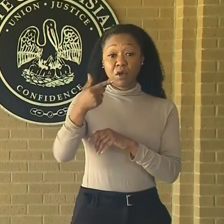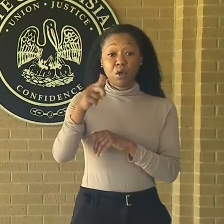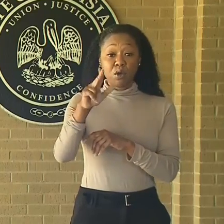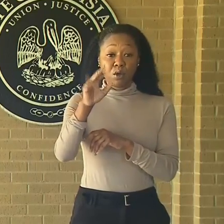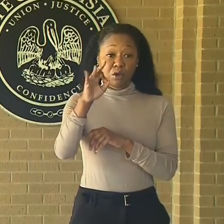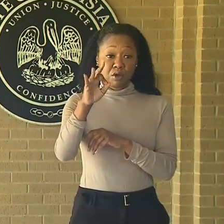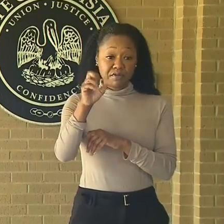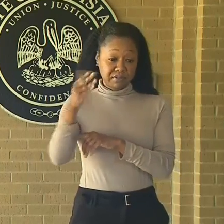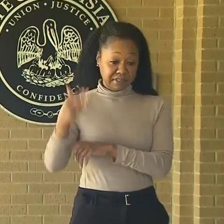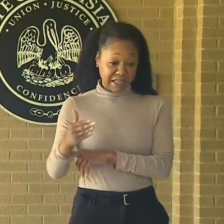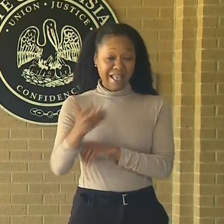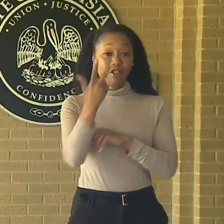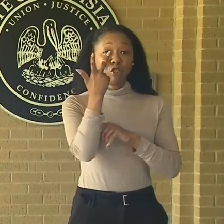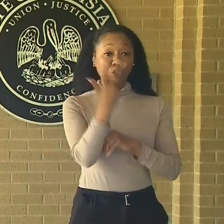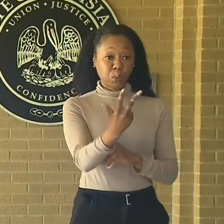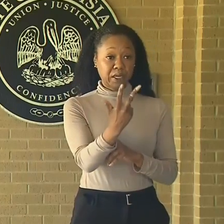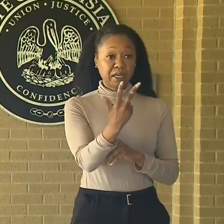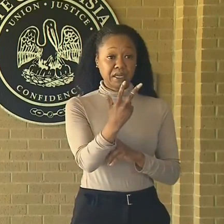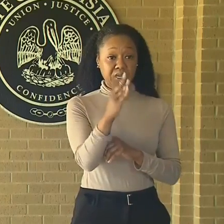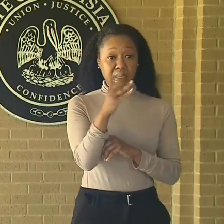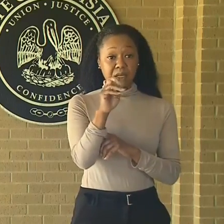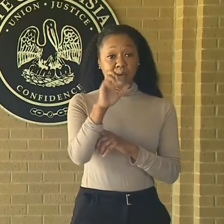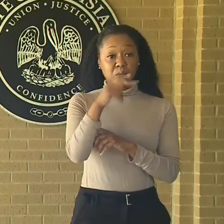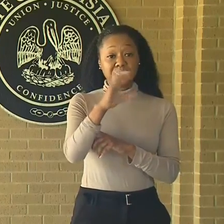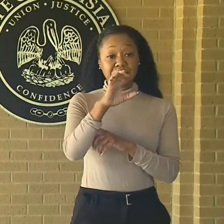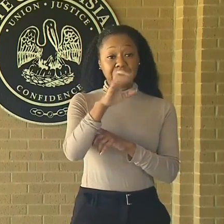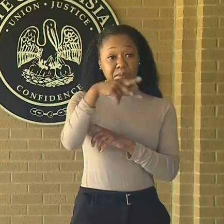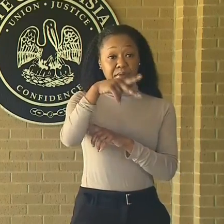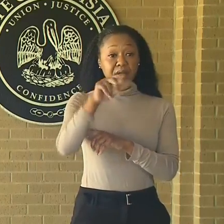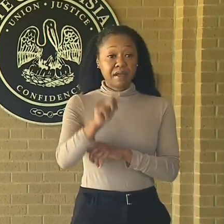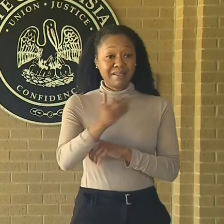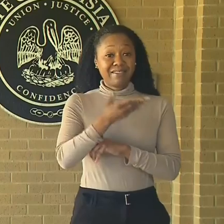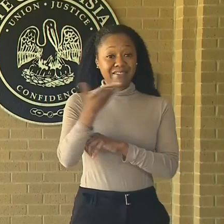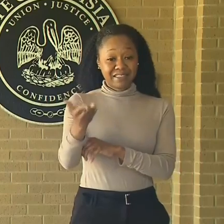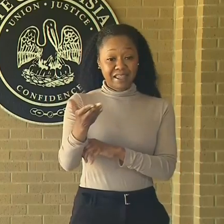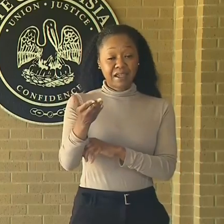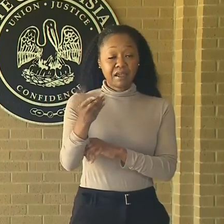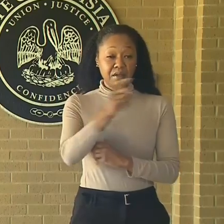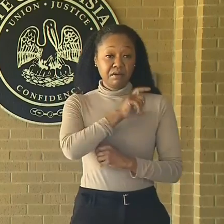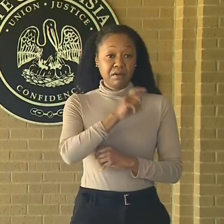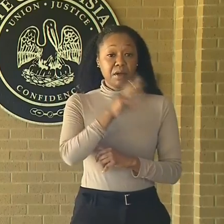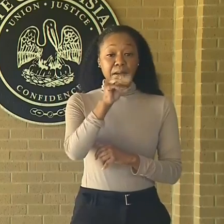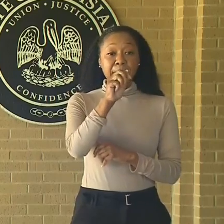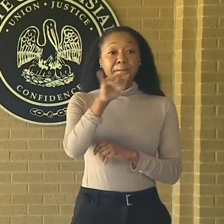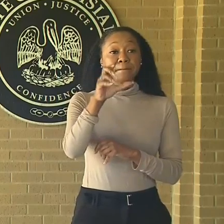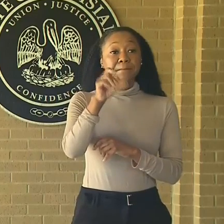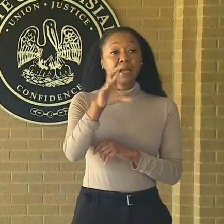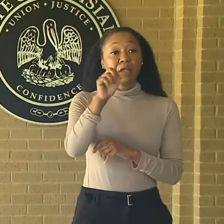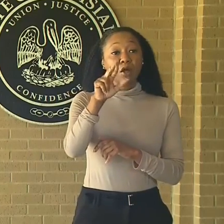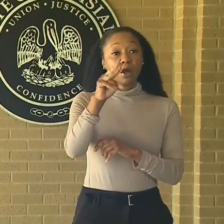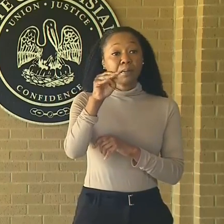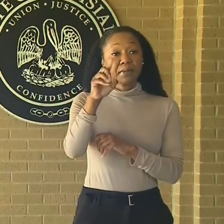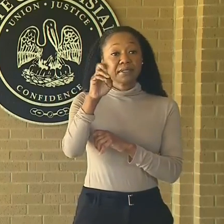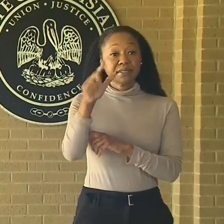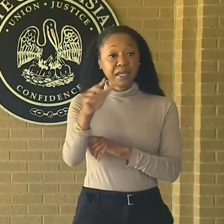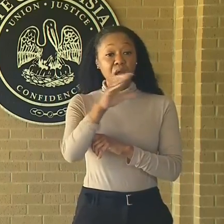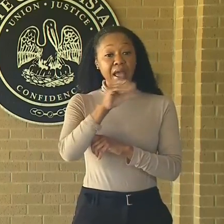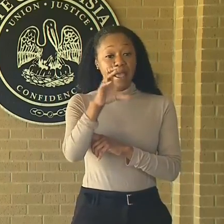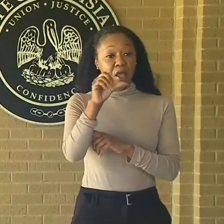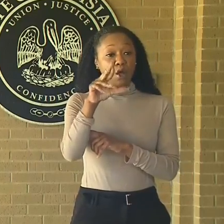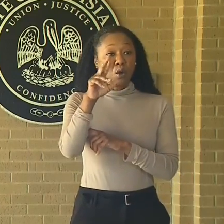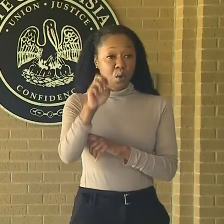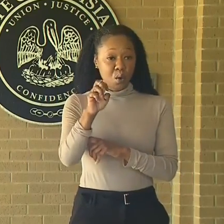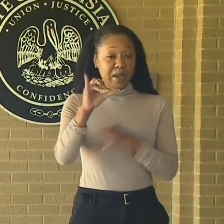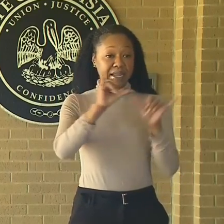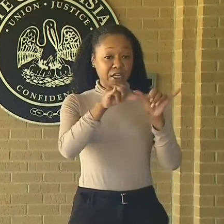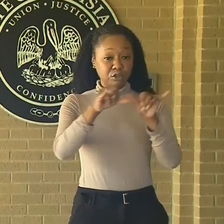had 3 breaches. CPRA is now down with local officials, including Mayor Carmadel and the Corps of Engineers, assessing those